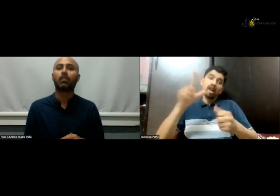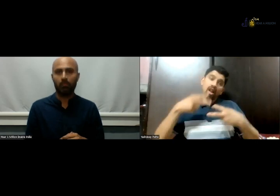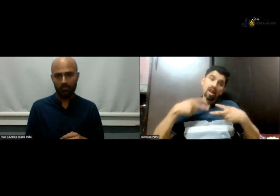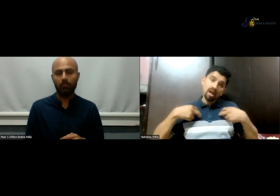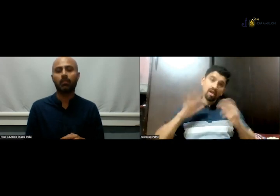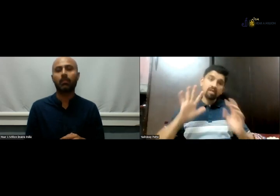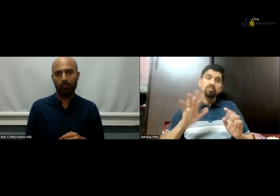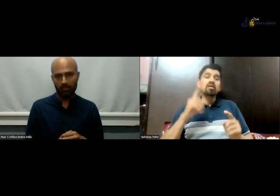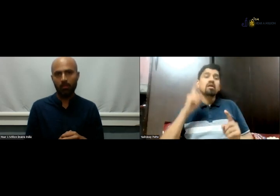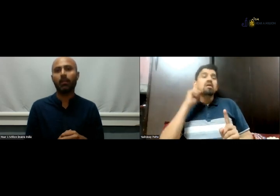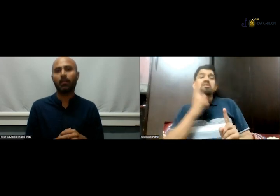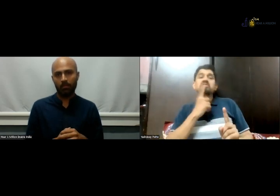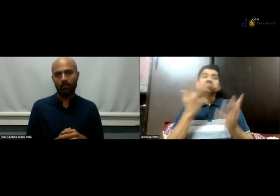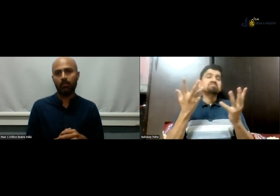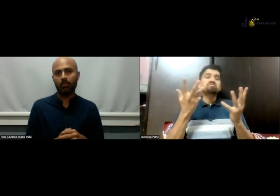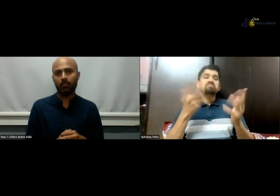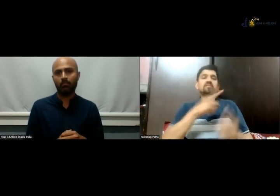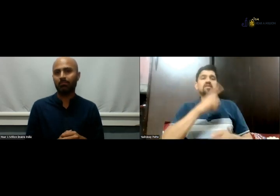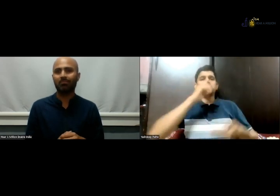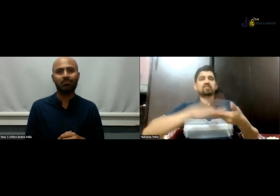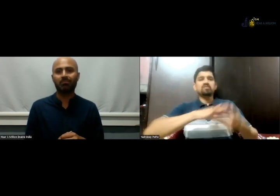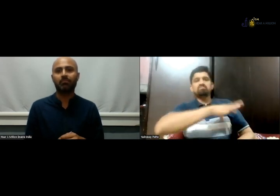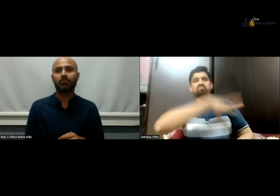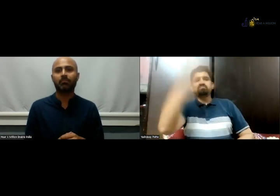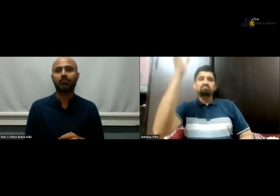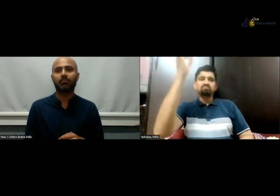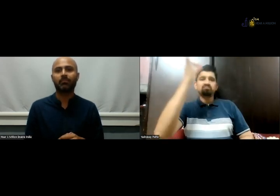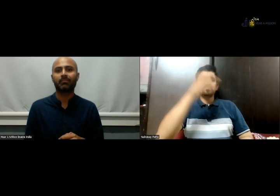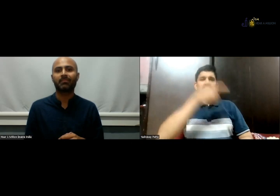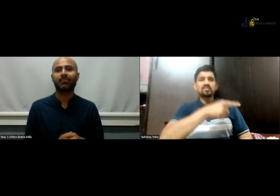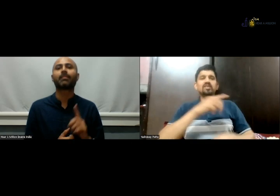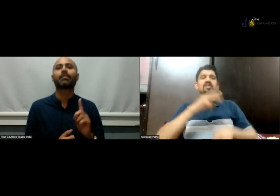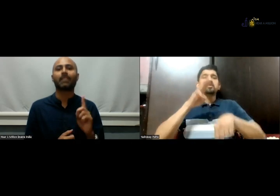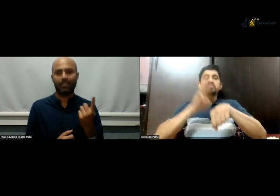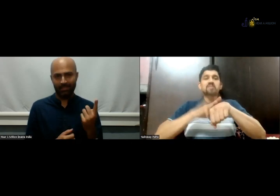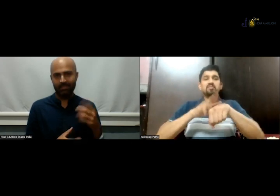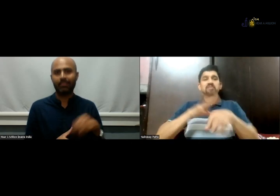are disabled as well, who are working for a